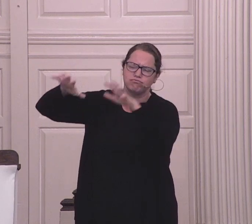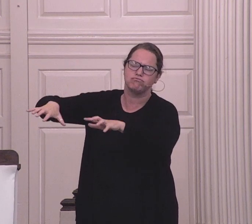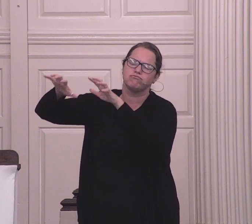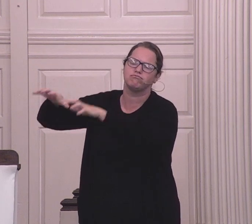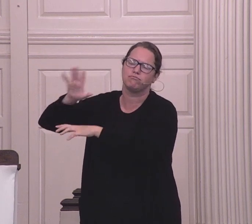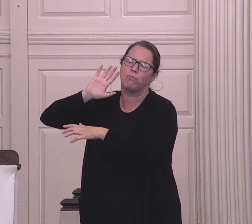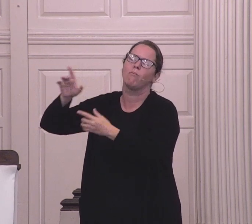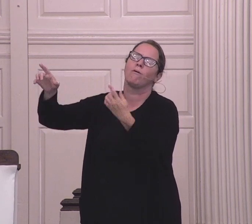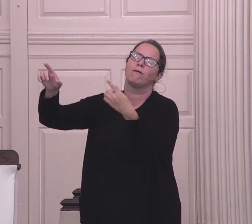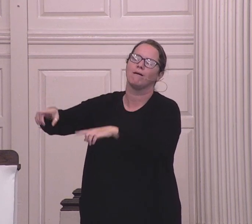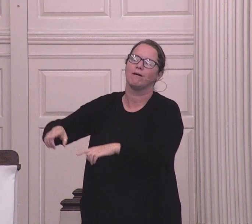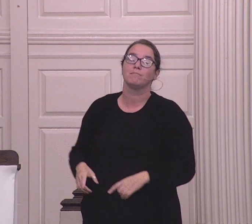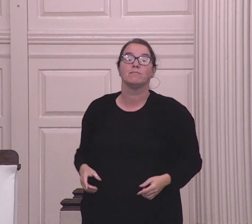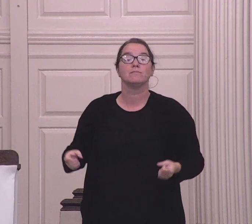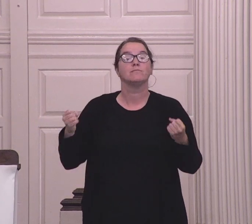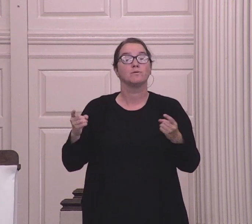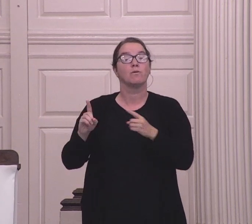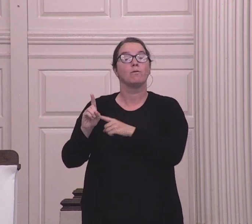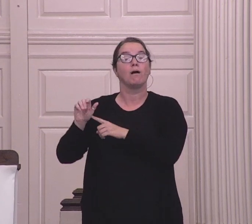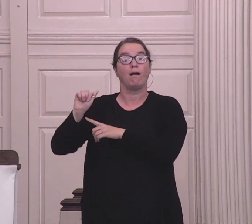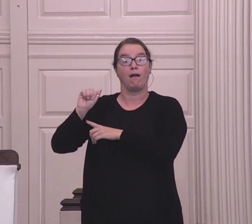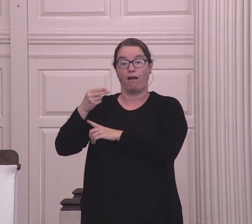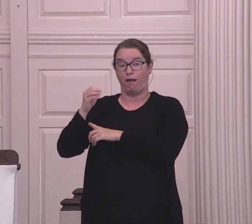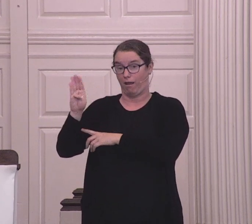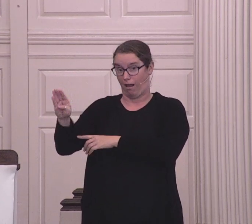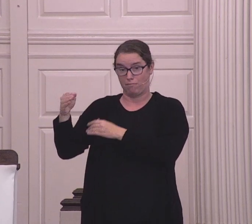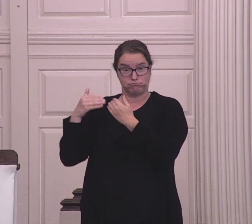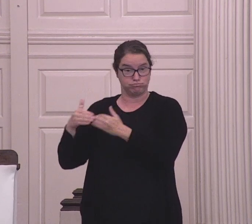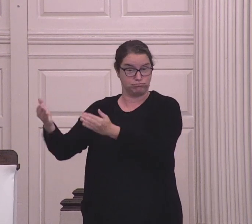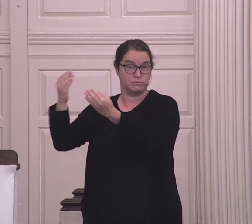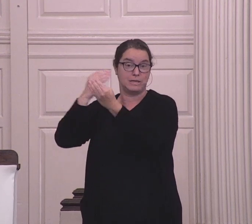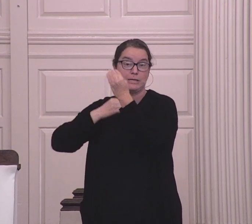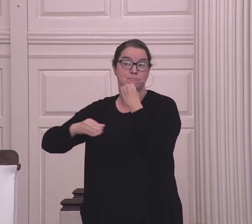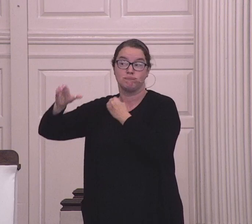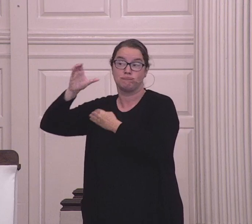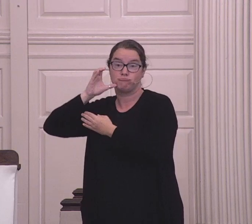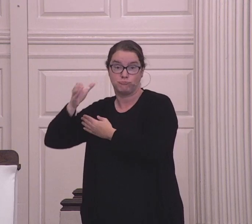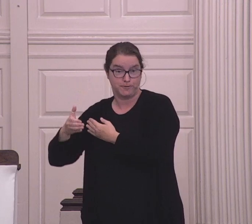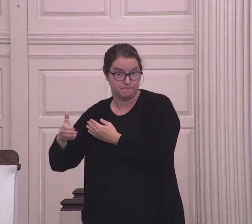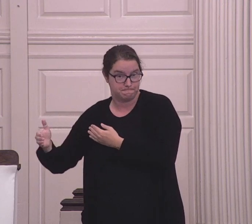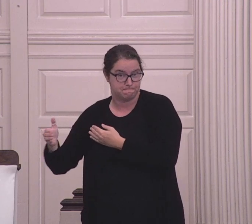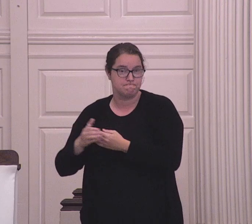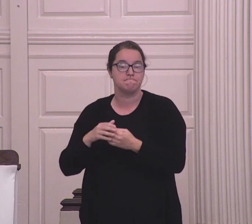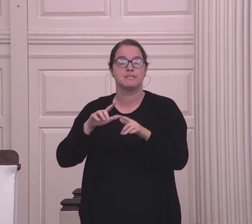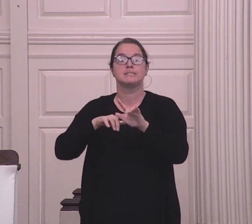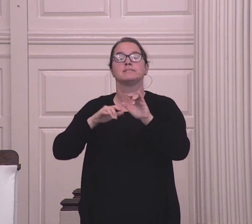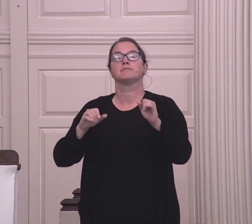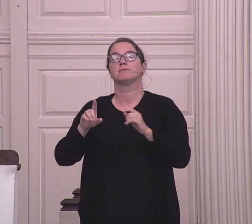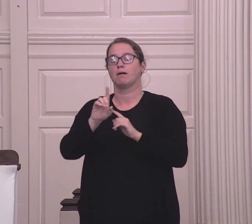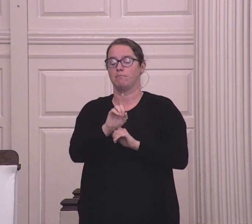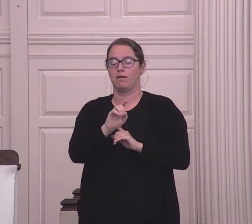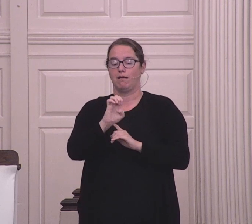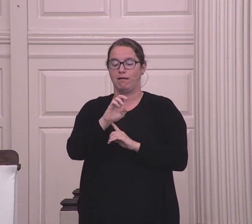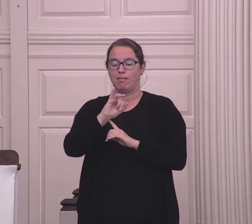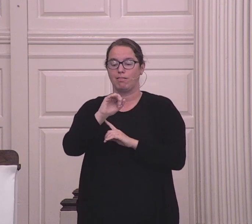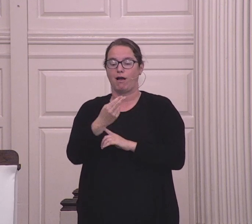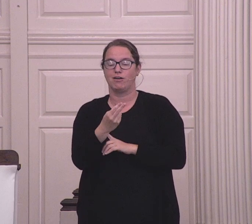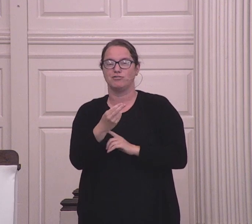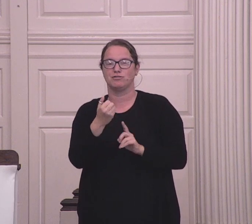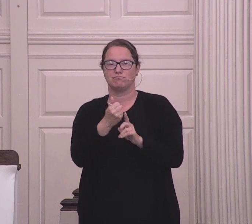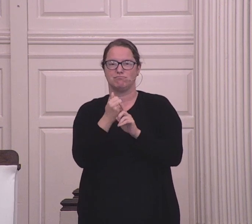So Ahab went up to eat and drink, while Elijah climbed to the top of